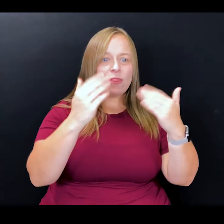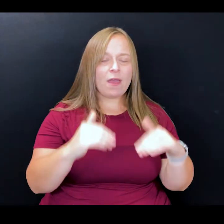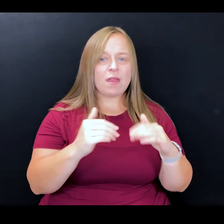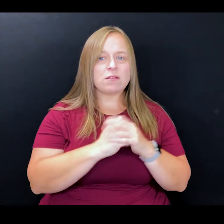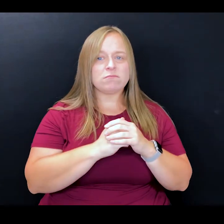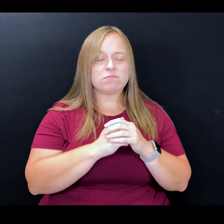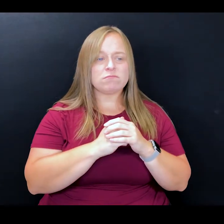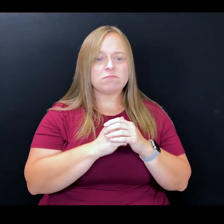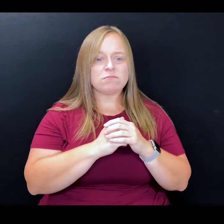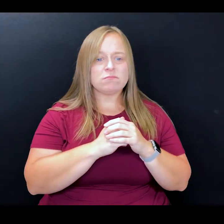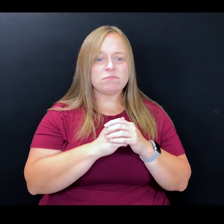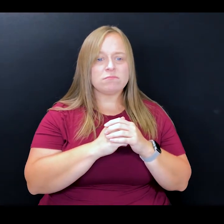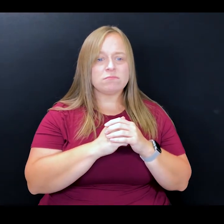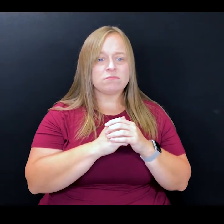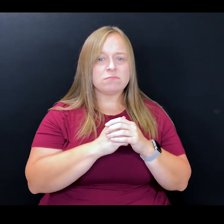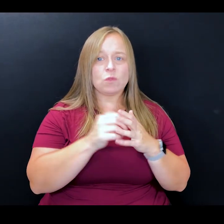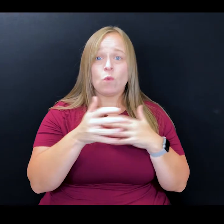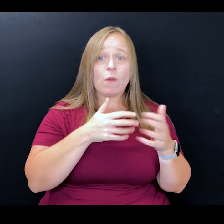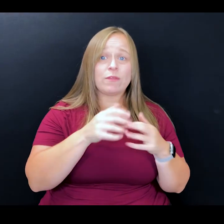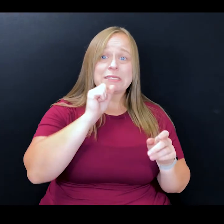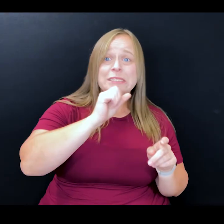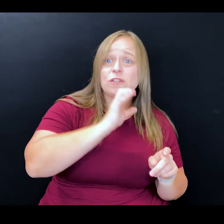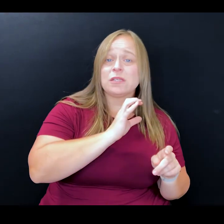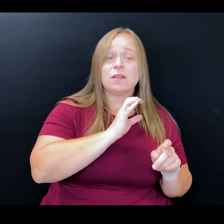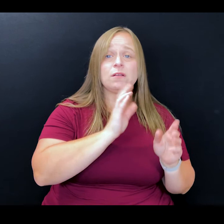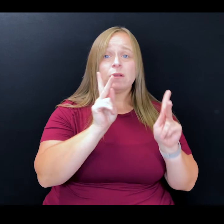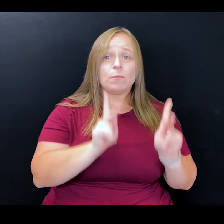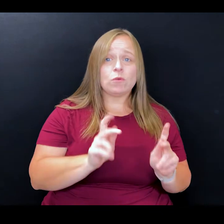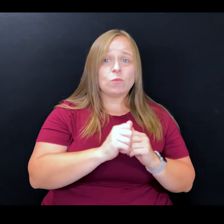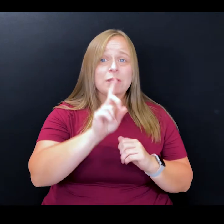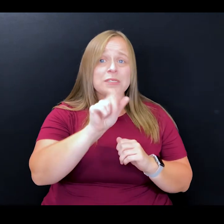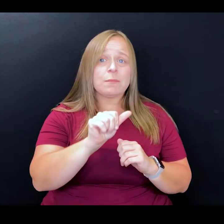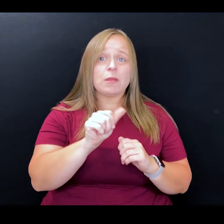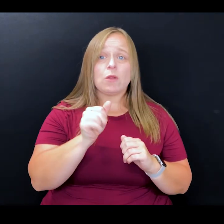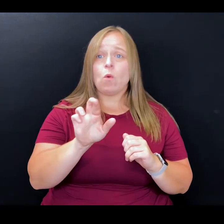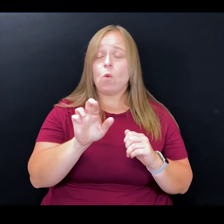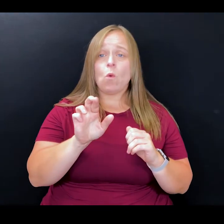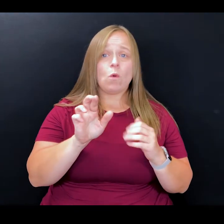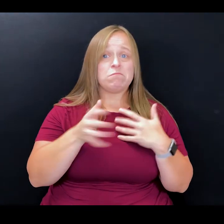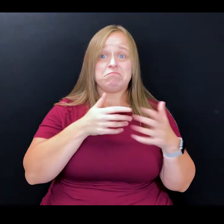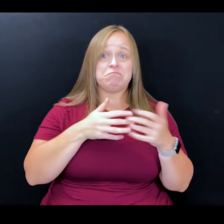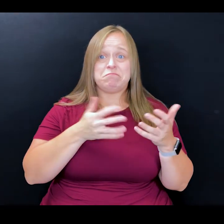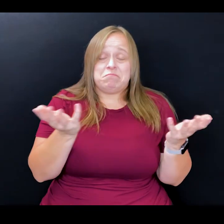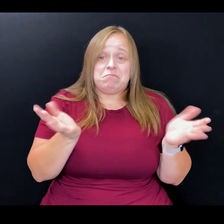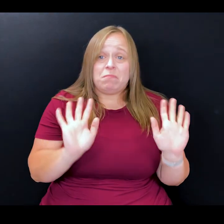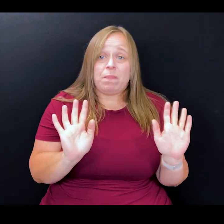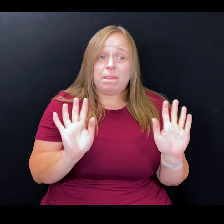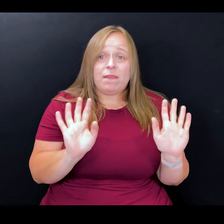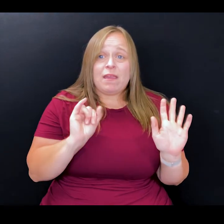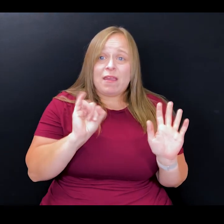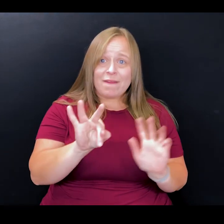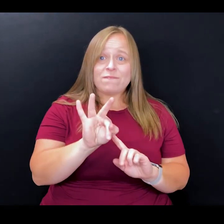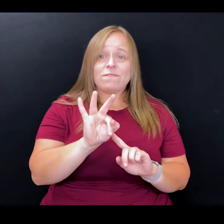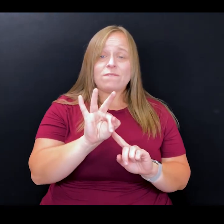then whether you're a senior, whether you're a person with disability or neither one of those, but if